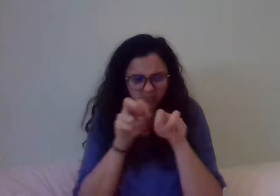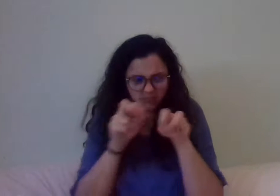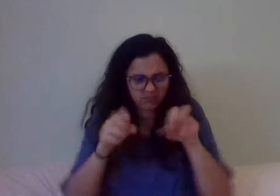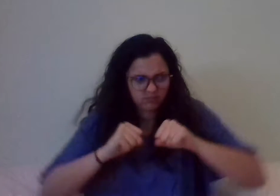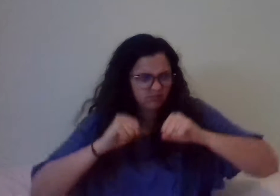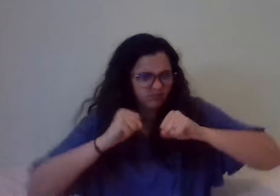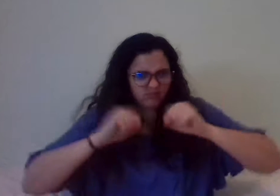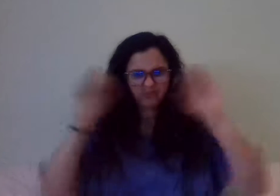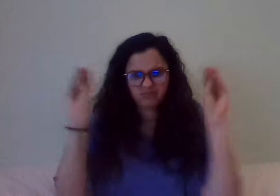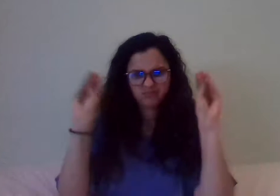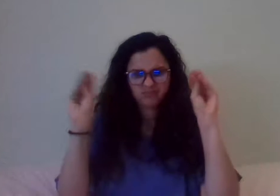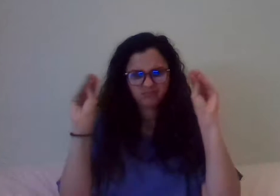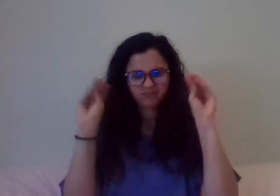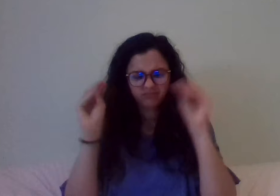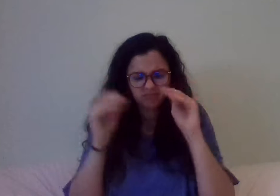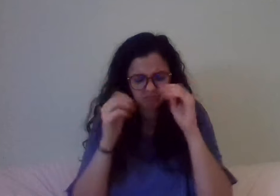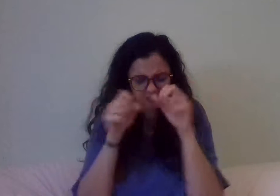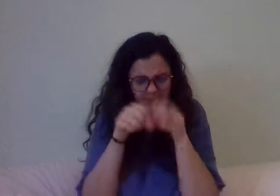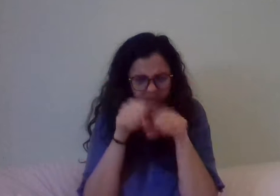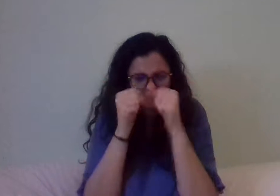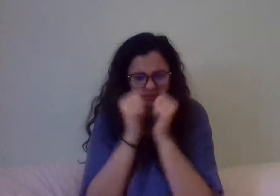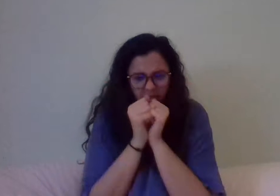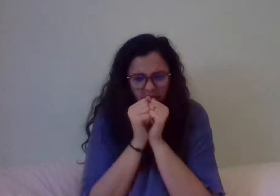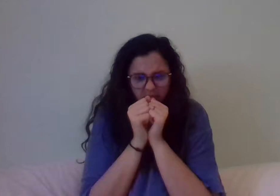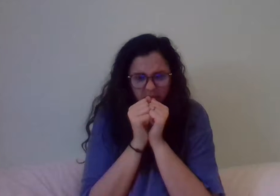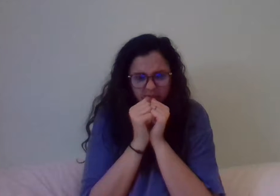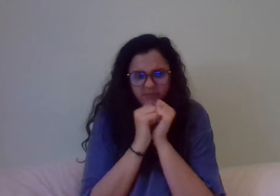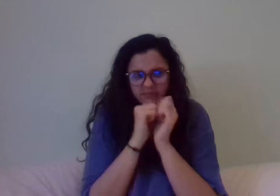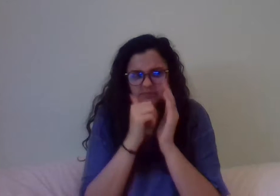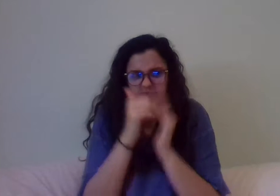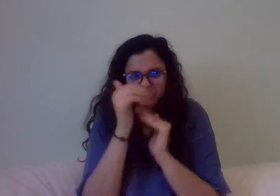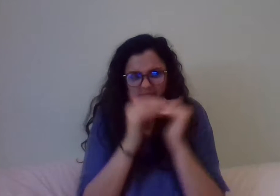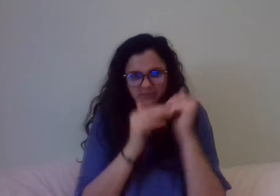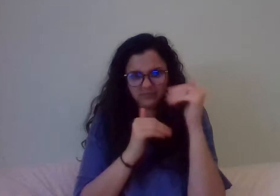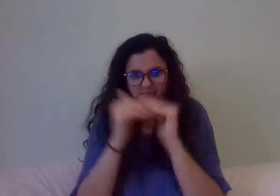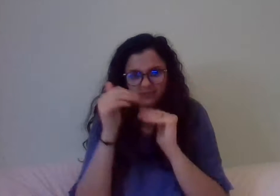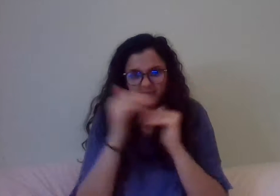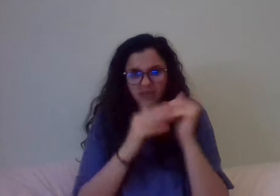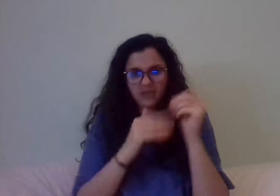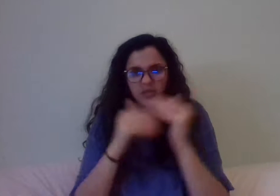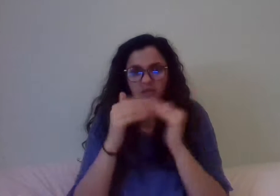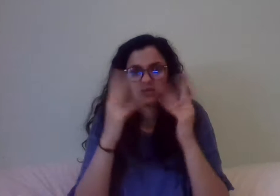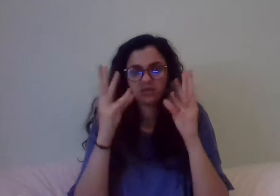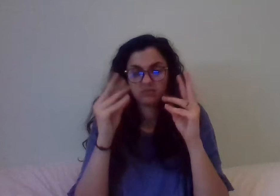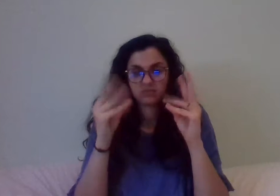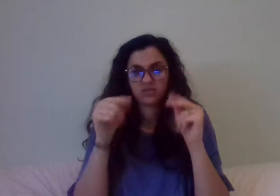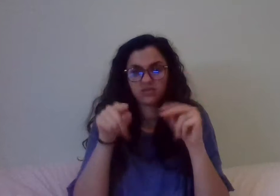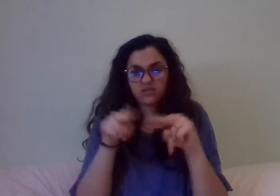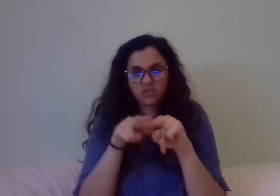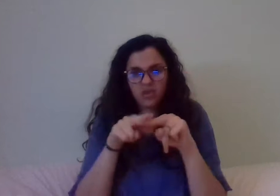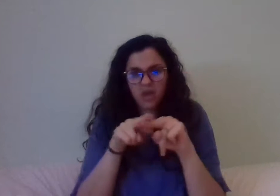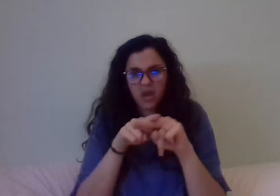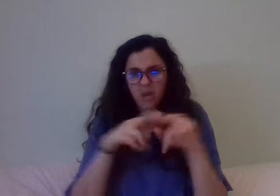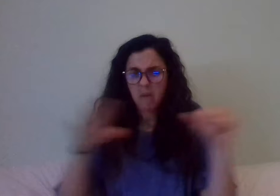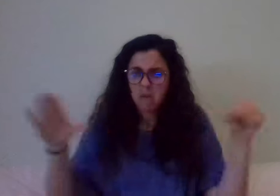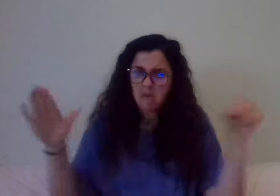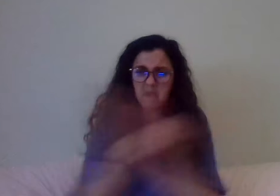idea of the multitude just thronging to get into this place. But it moves you to understand that